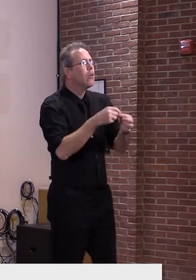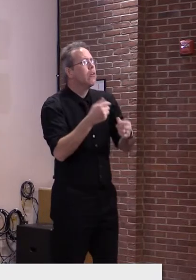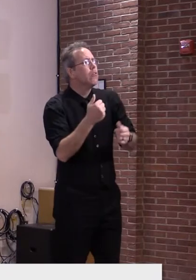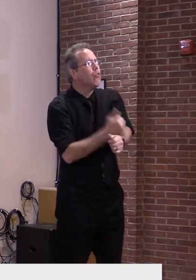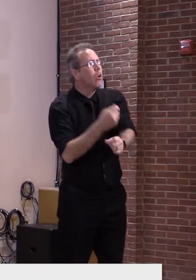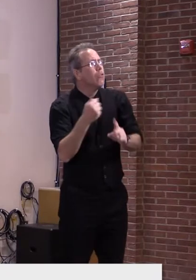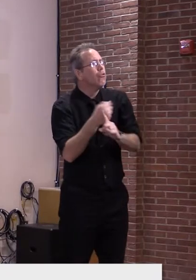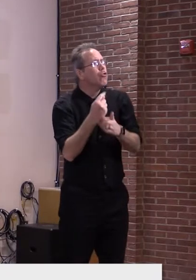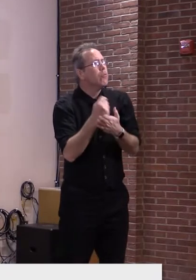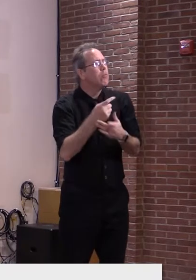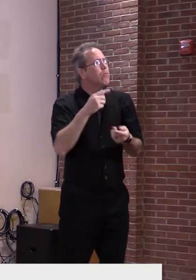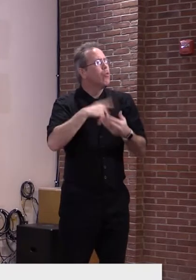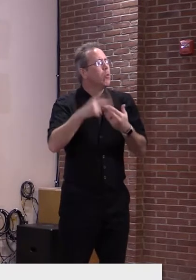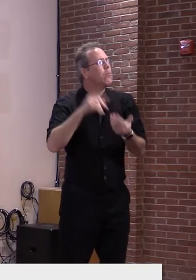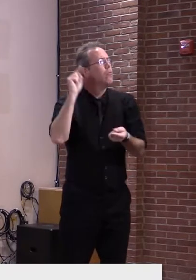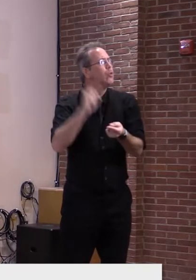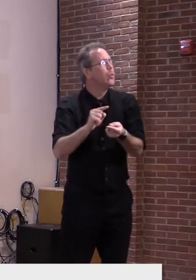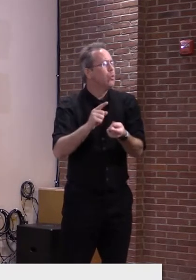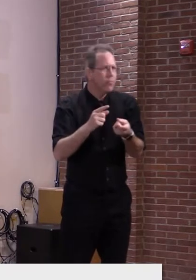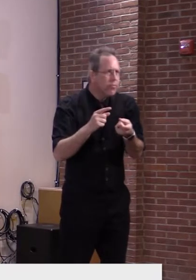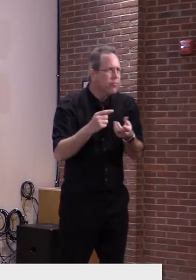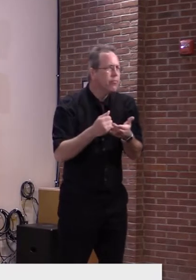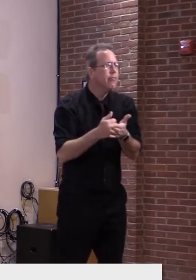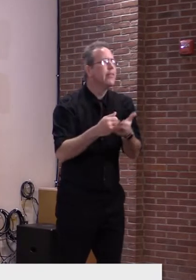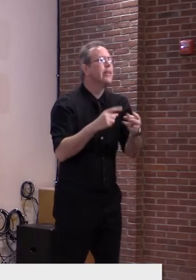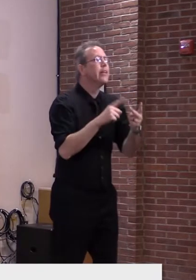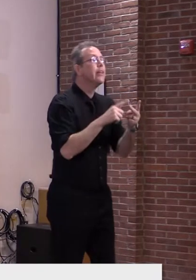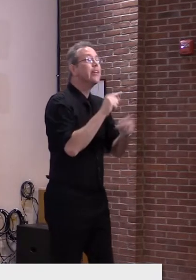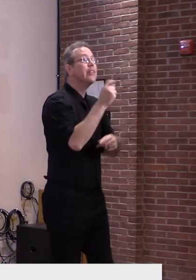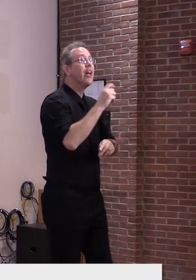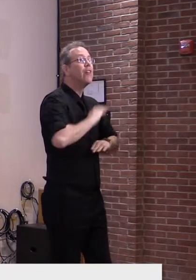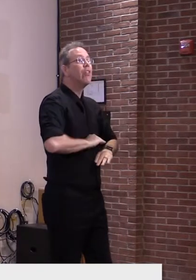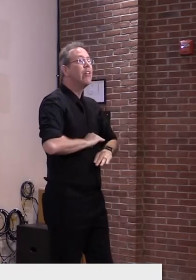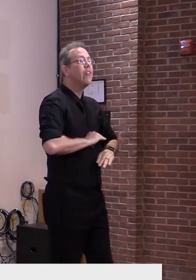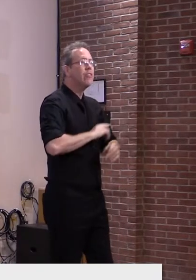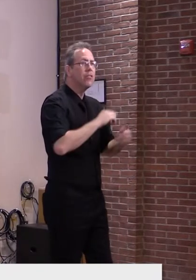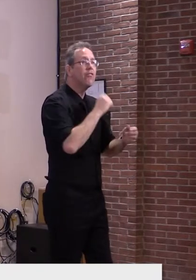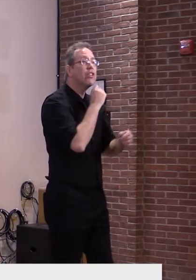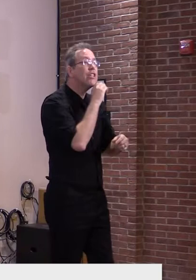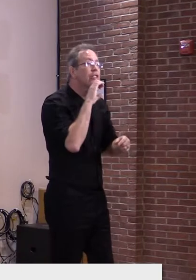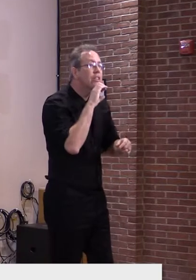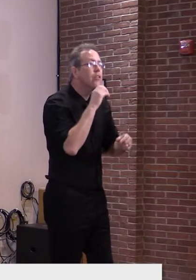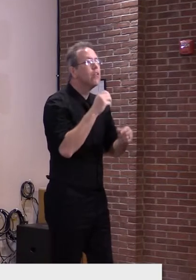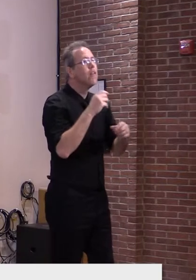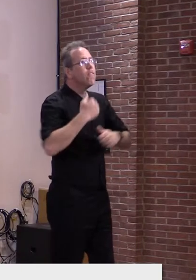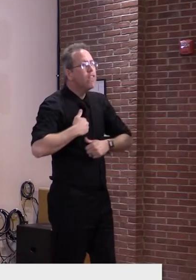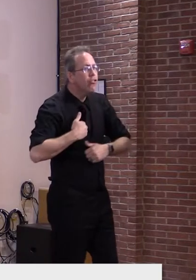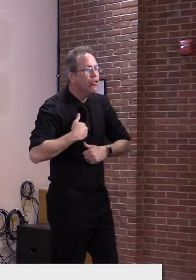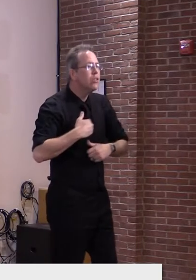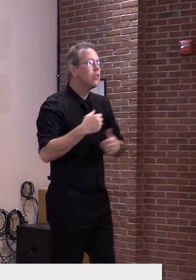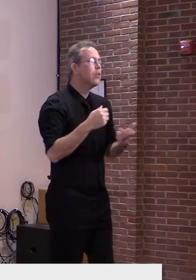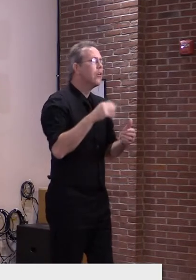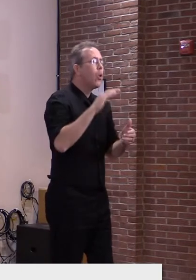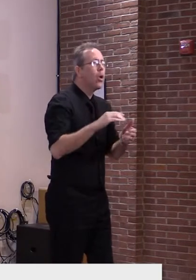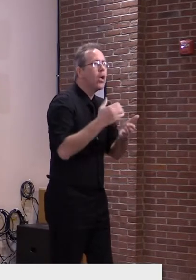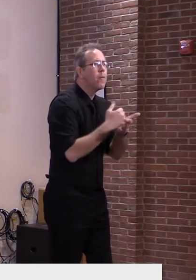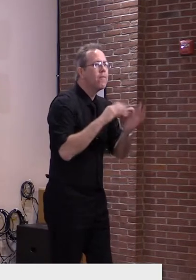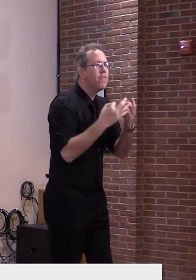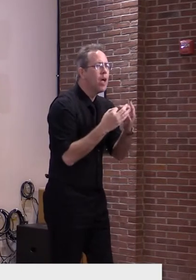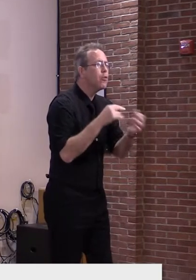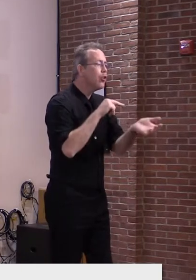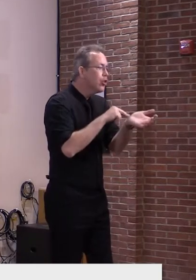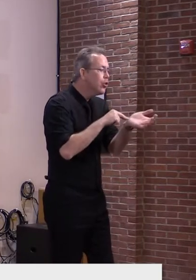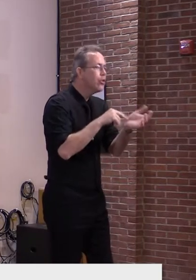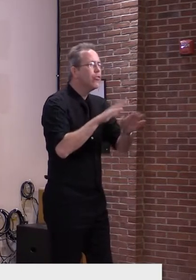programs, tax relief for seniors on fixed incomes, military veterans and low-income Vermonters, nurses and